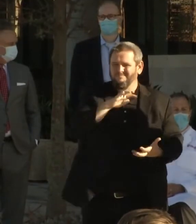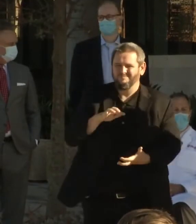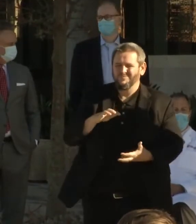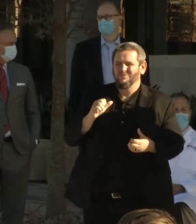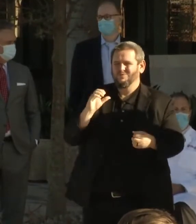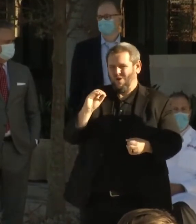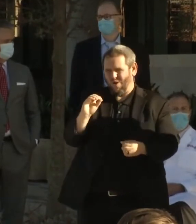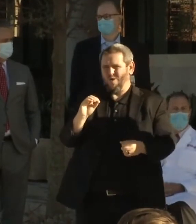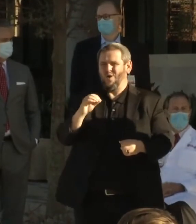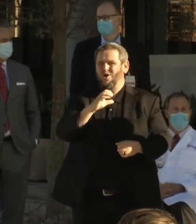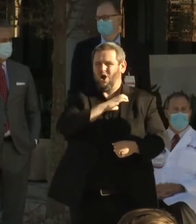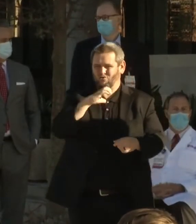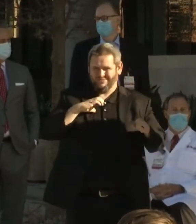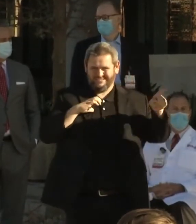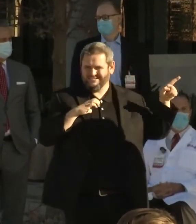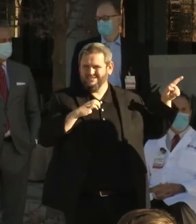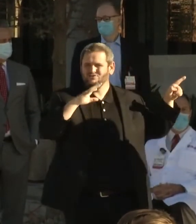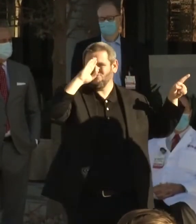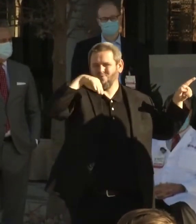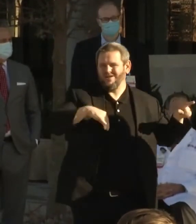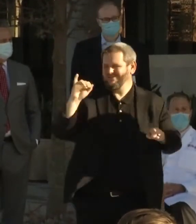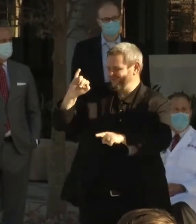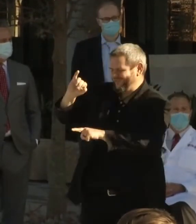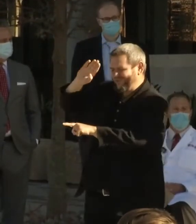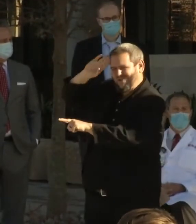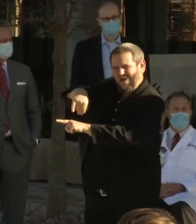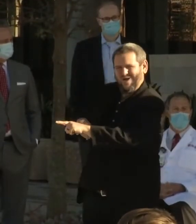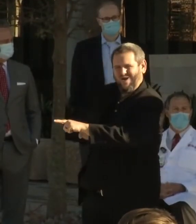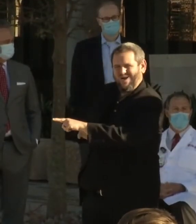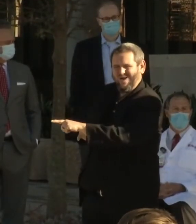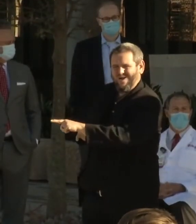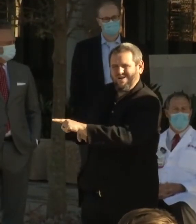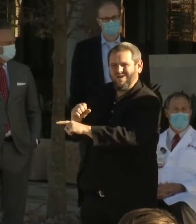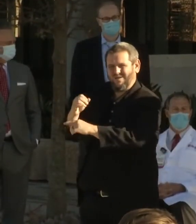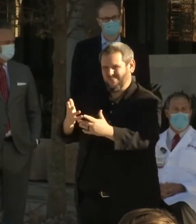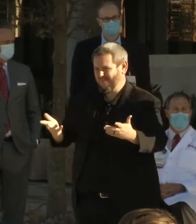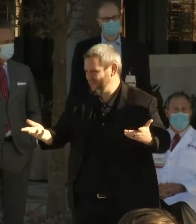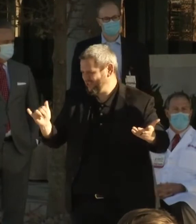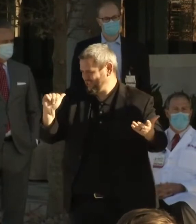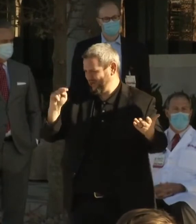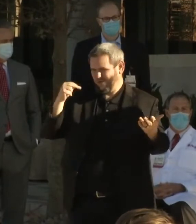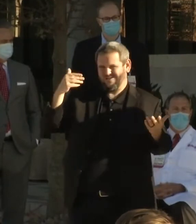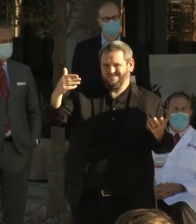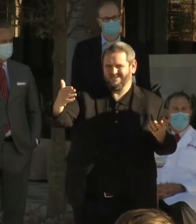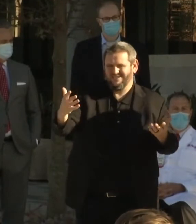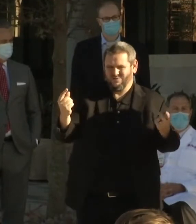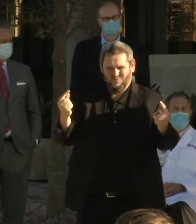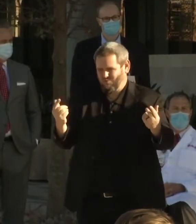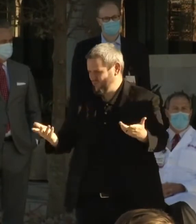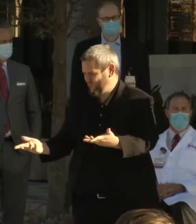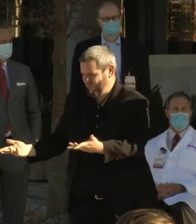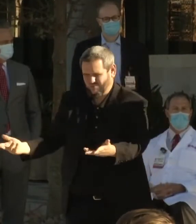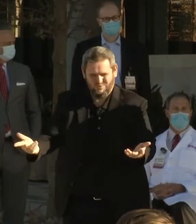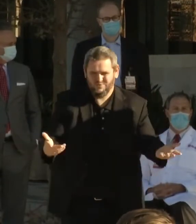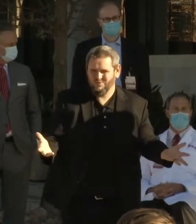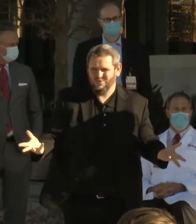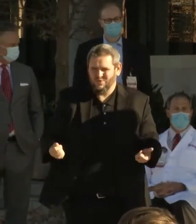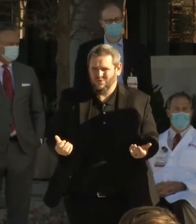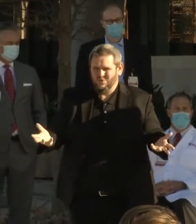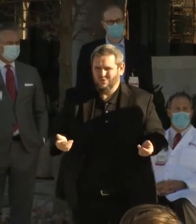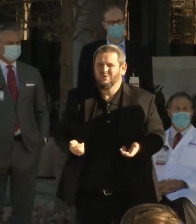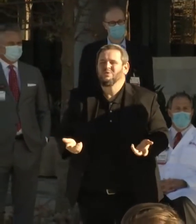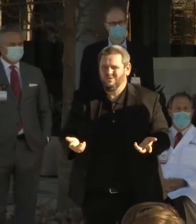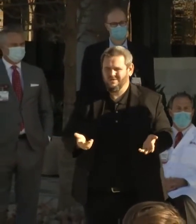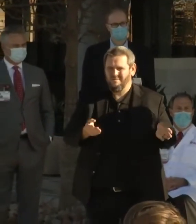testing looks like on January 1st. We should have enough funds to get us through December 31st. That was kind of our plan. And then we'll see what